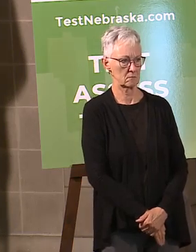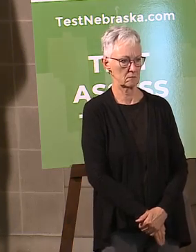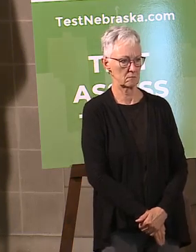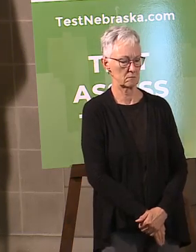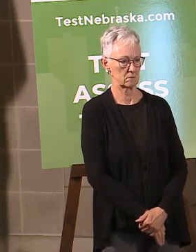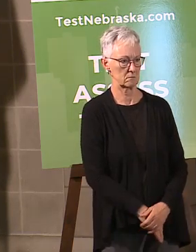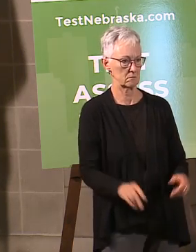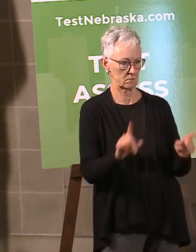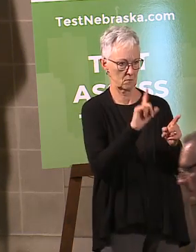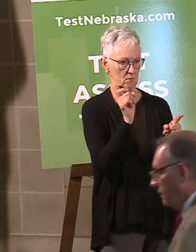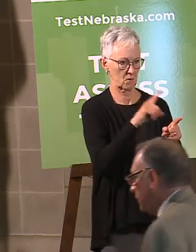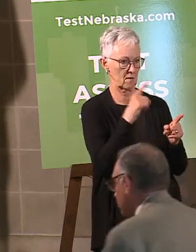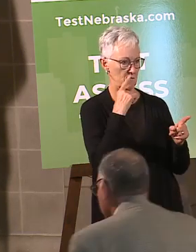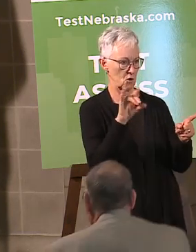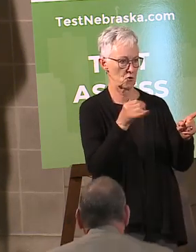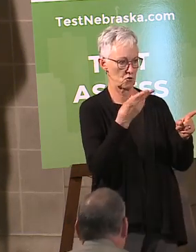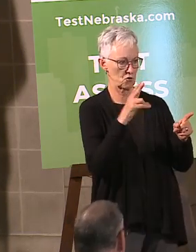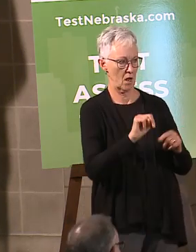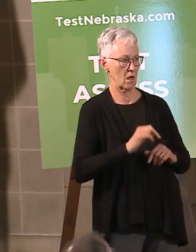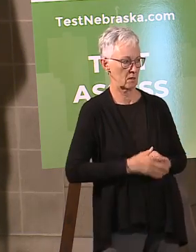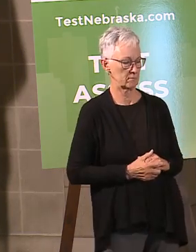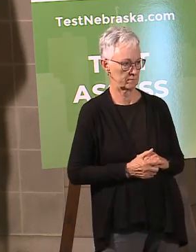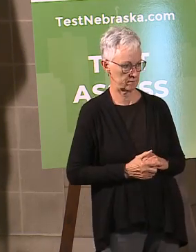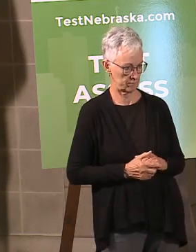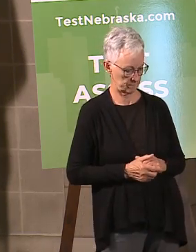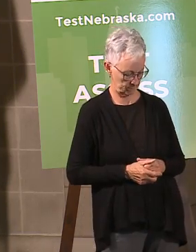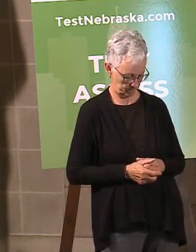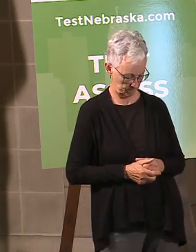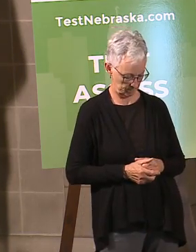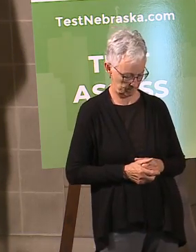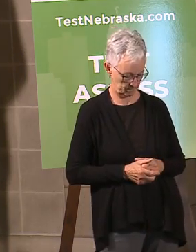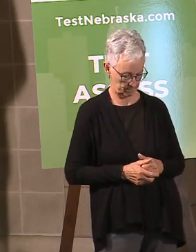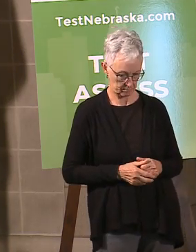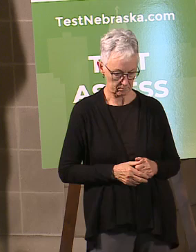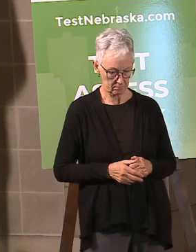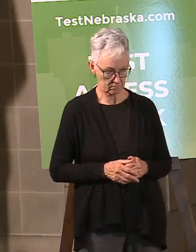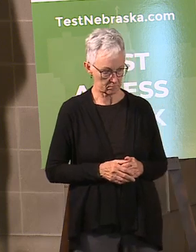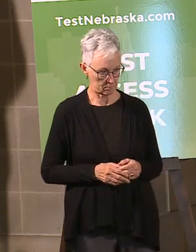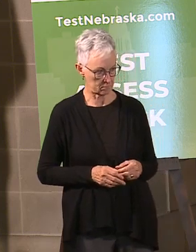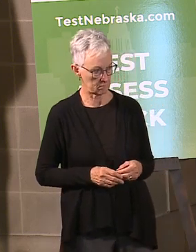now. John, come on up, please.